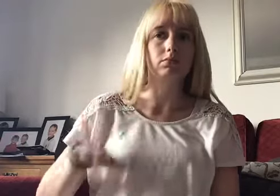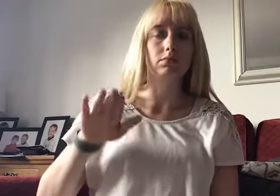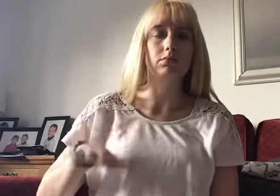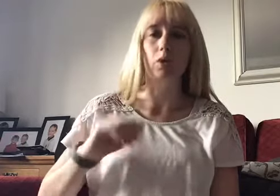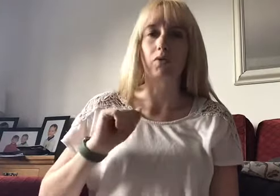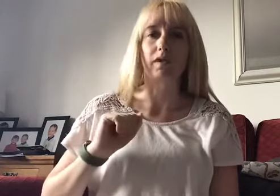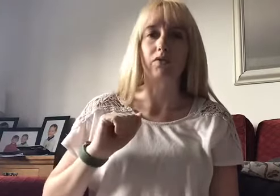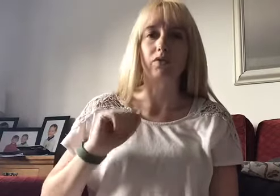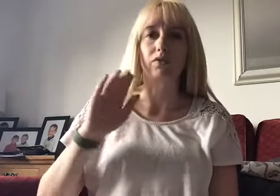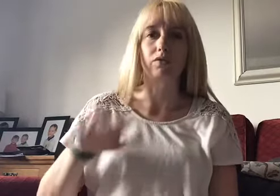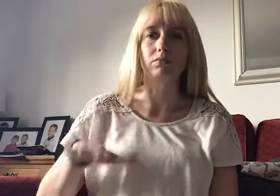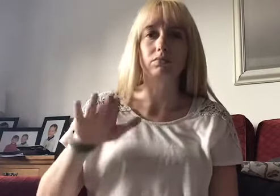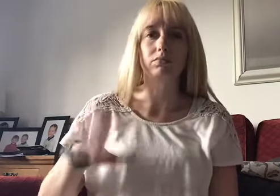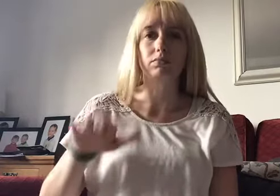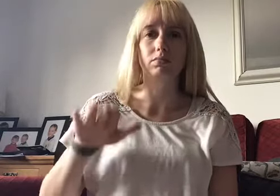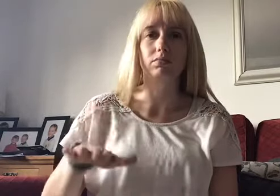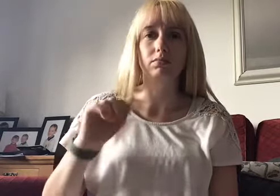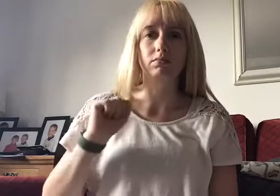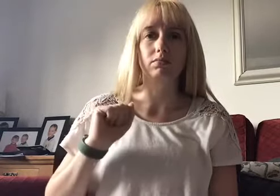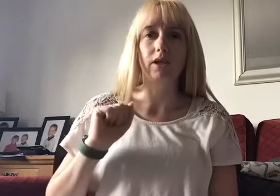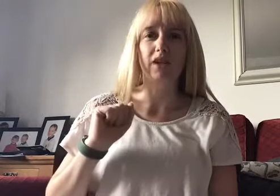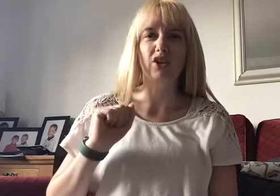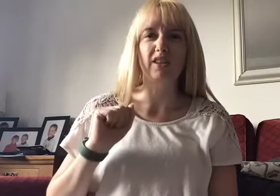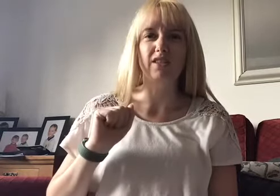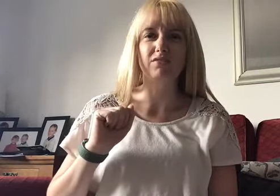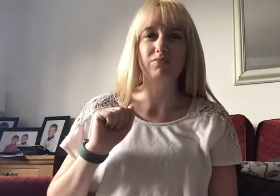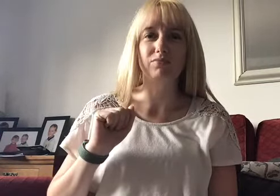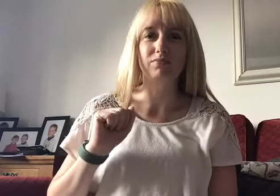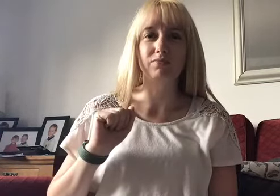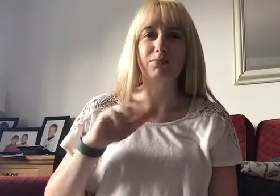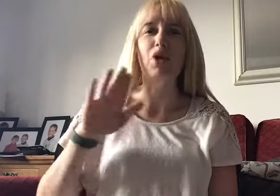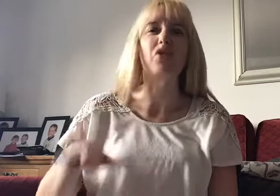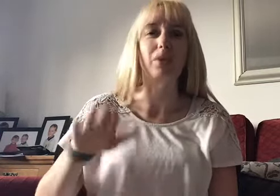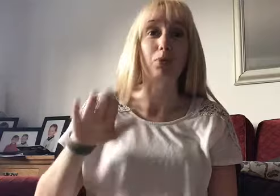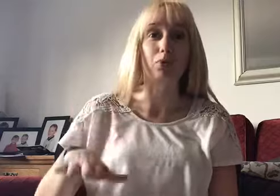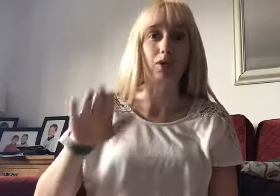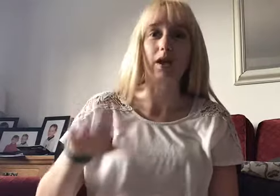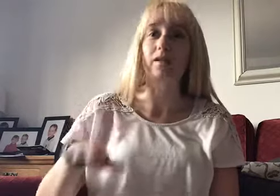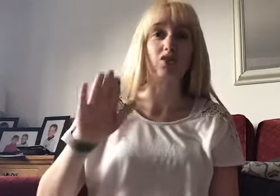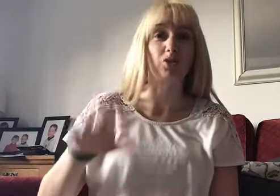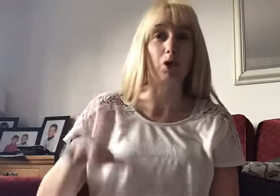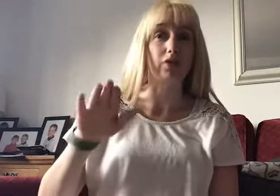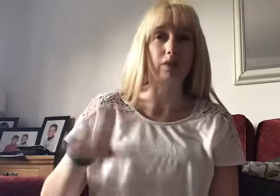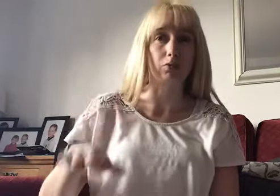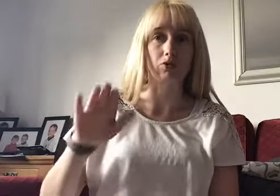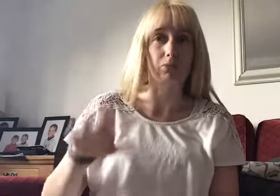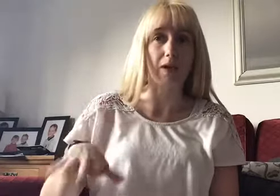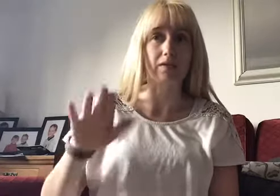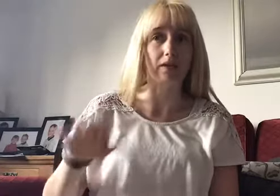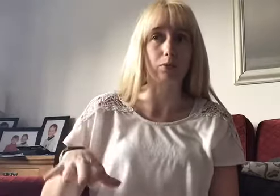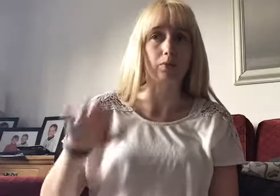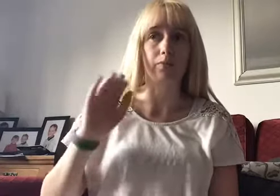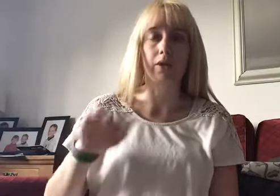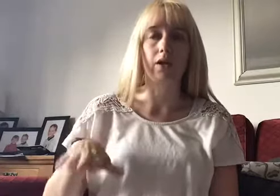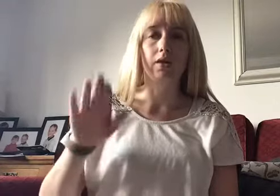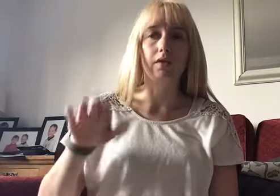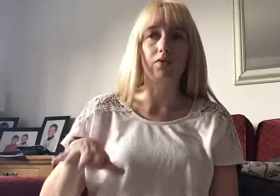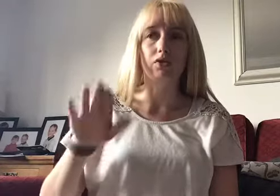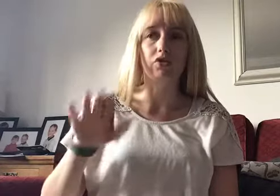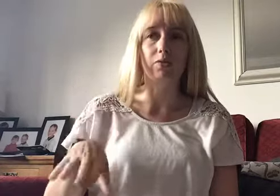I won't say it first of all. Any ideas? Basketball. Okay, so just basketball, just bouncing the ball. So if you just imagine